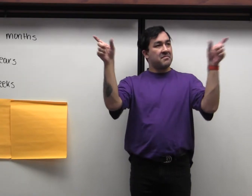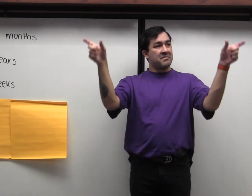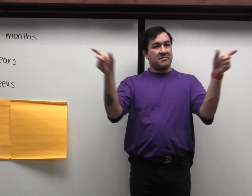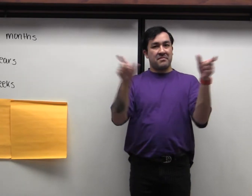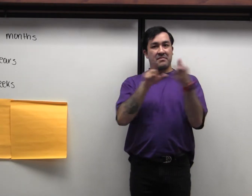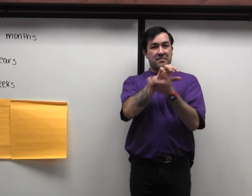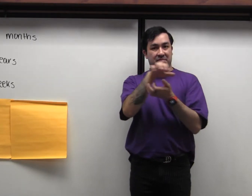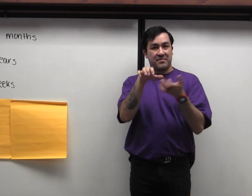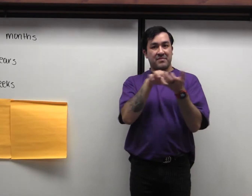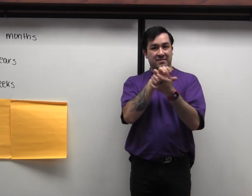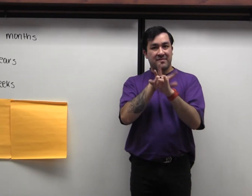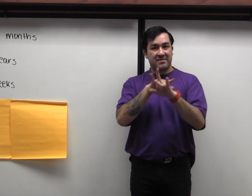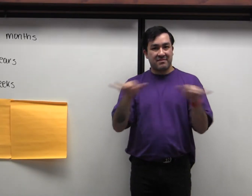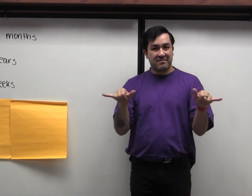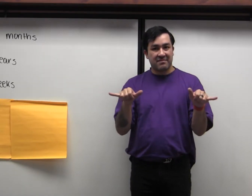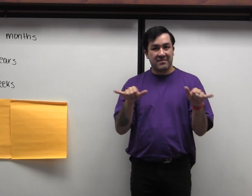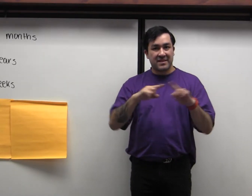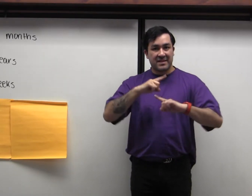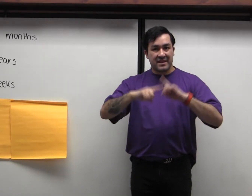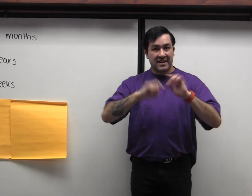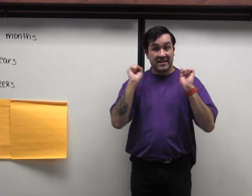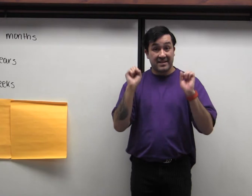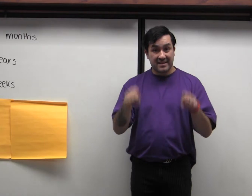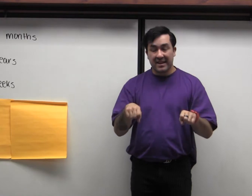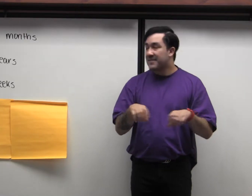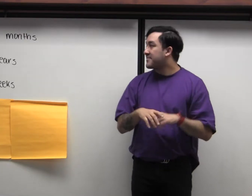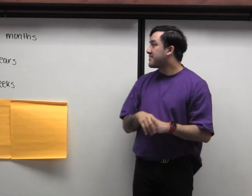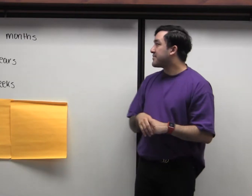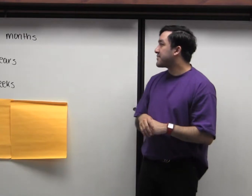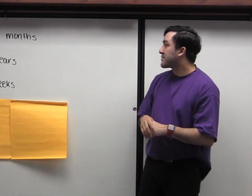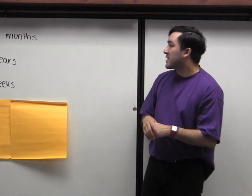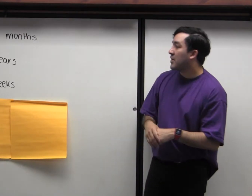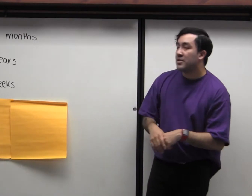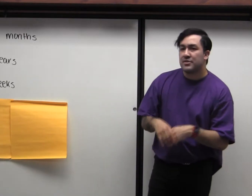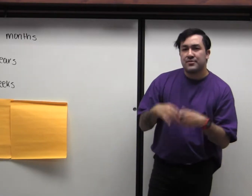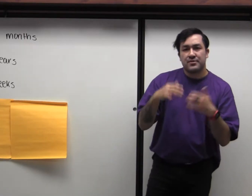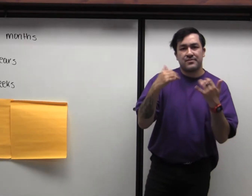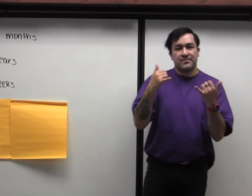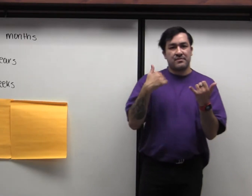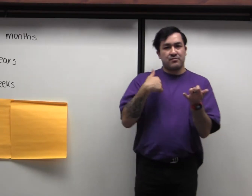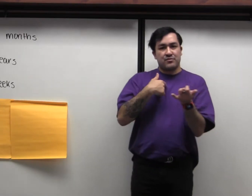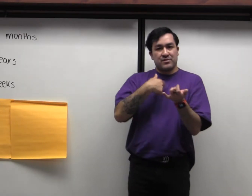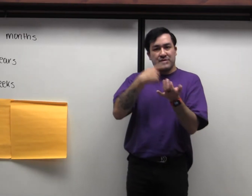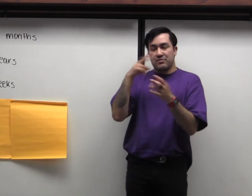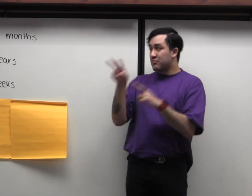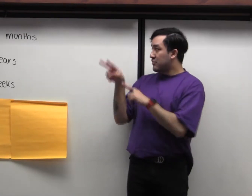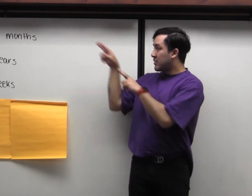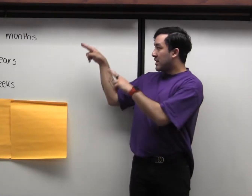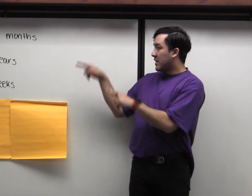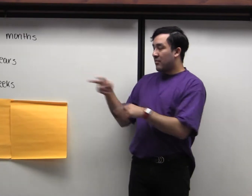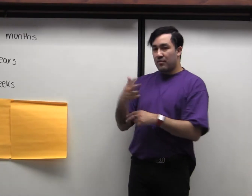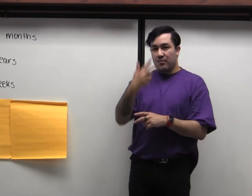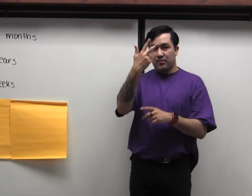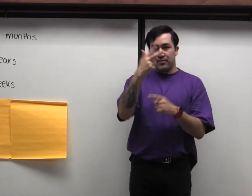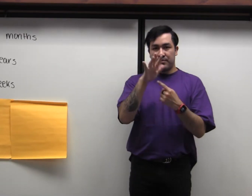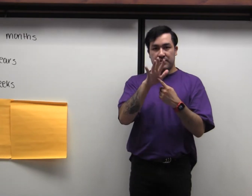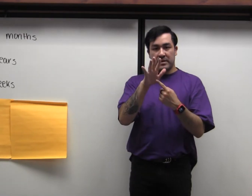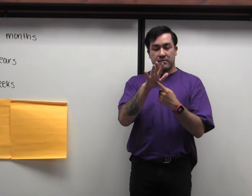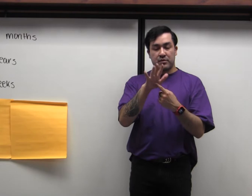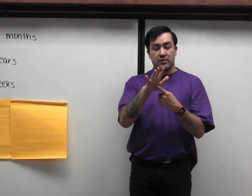So in ASL, though, we can take two signs and definitely 100% sign them at the same time and hold both meanings to create a